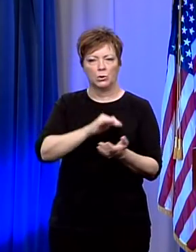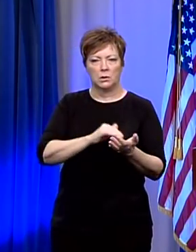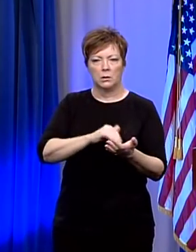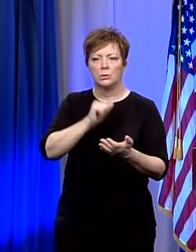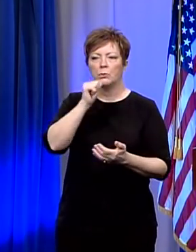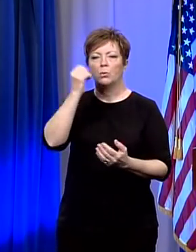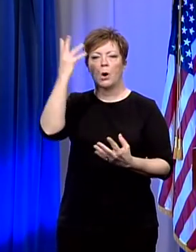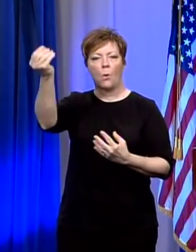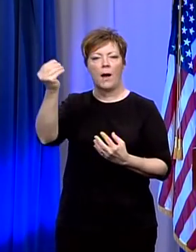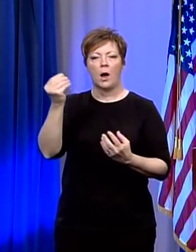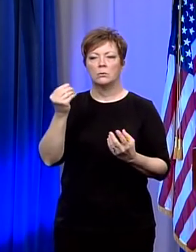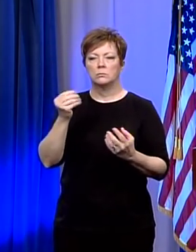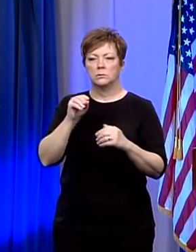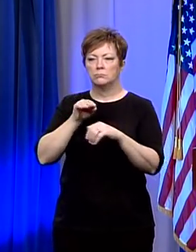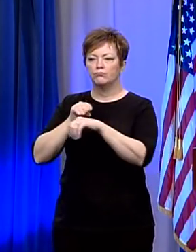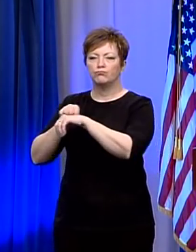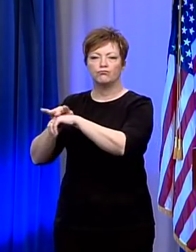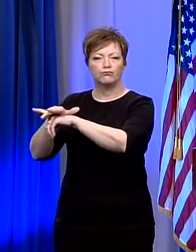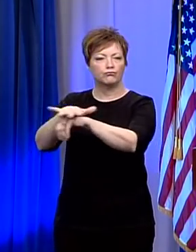at risk.